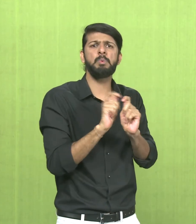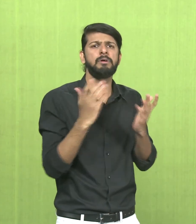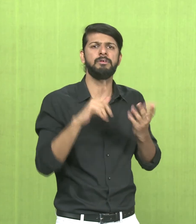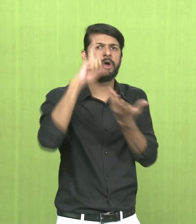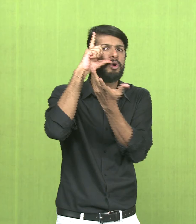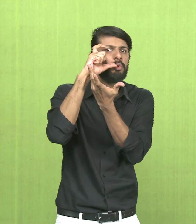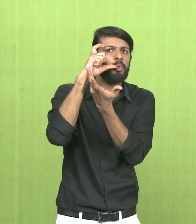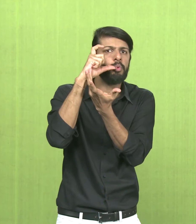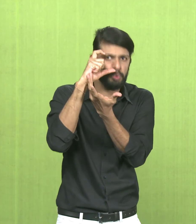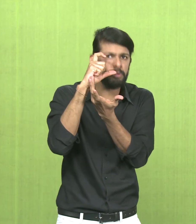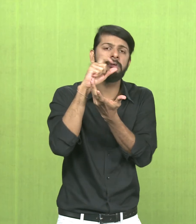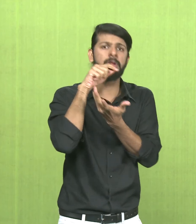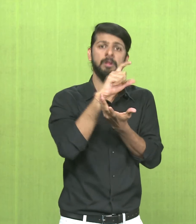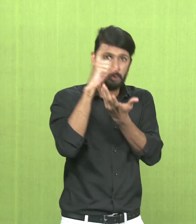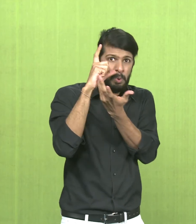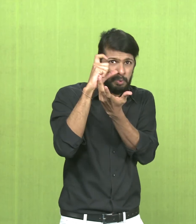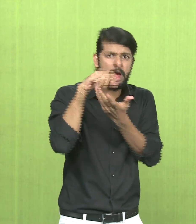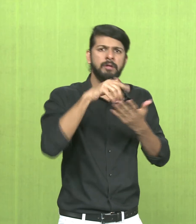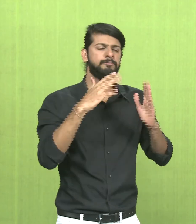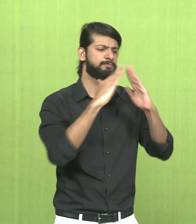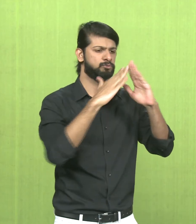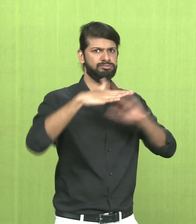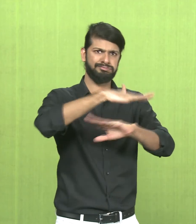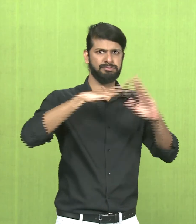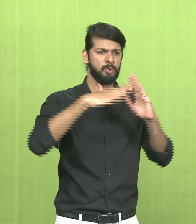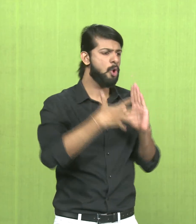Dora Maar was herself a photographer,